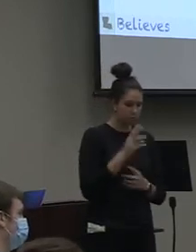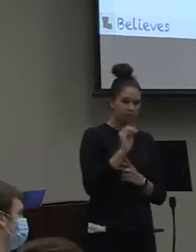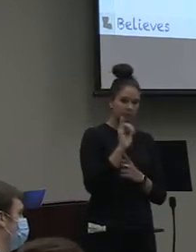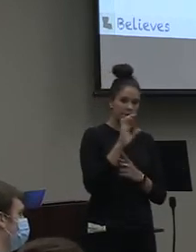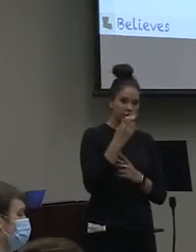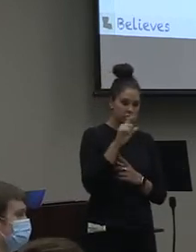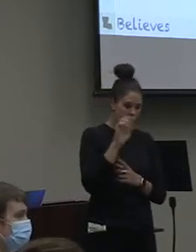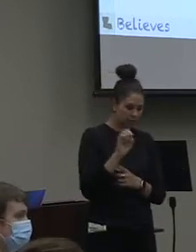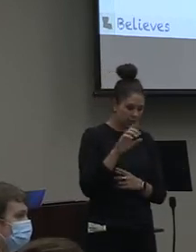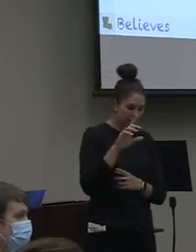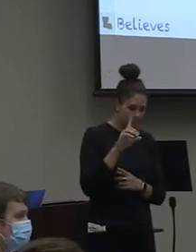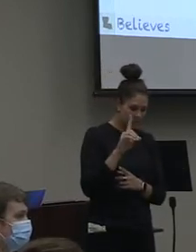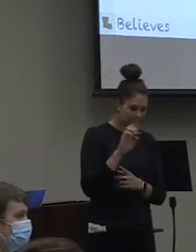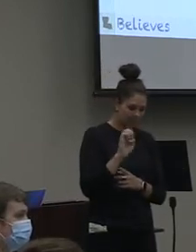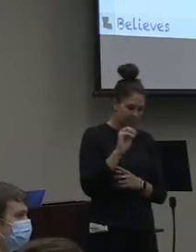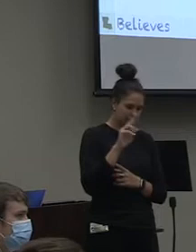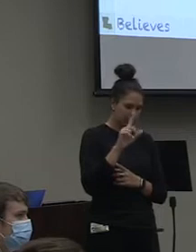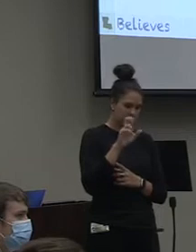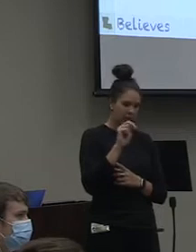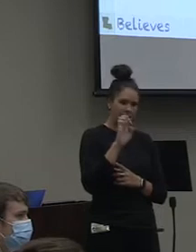Dr. Michelle DeMolinaire. Here.